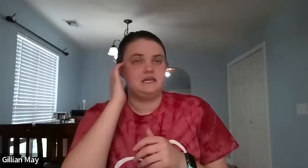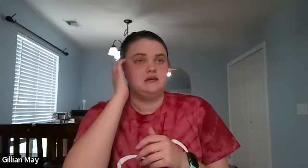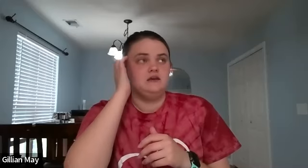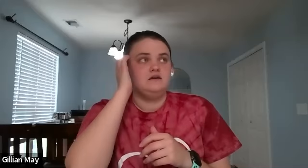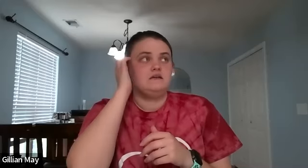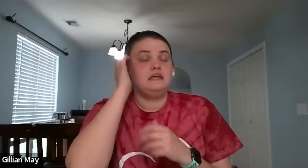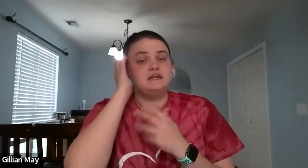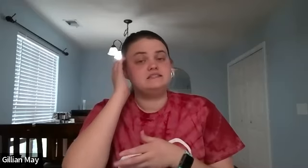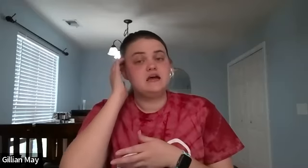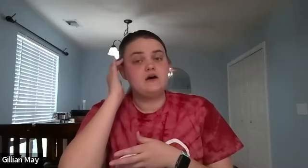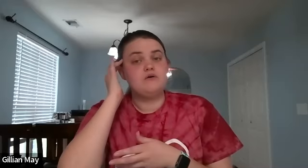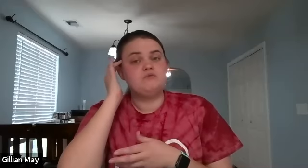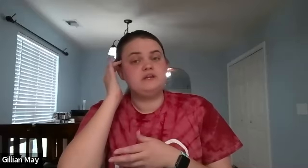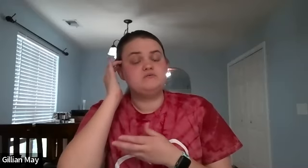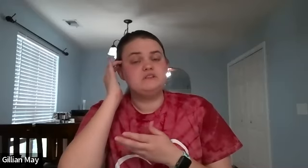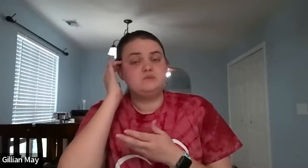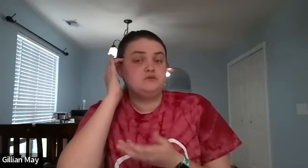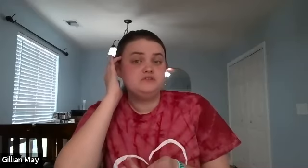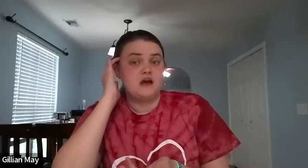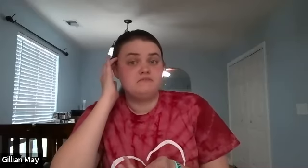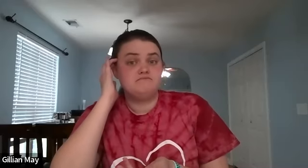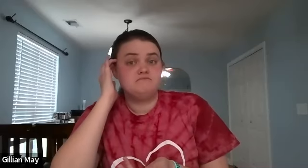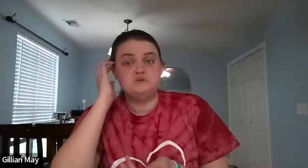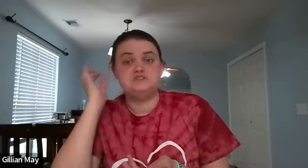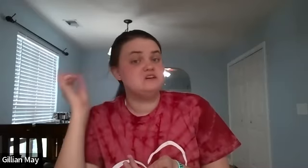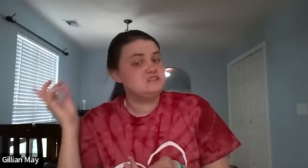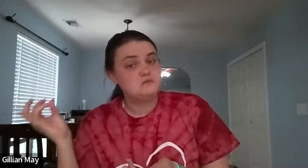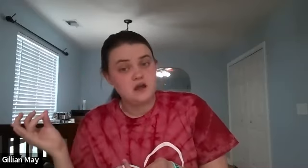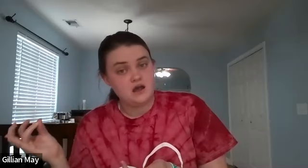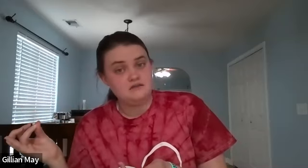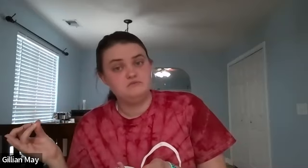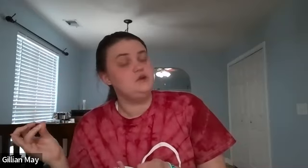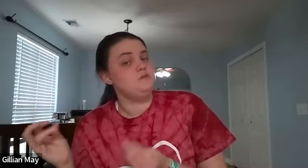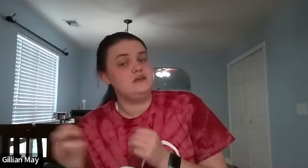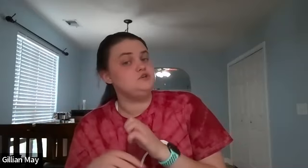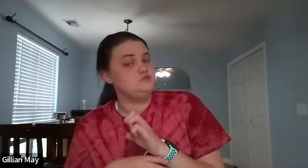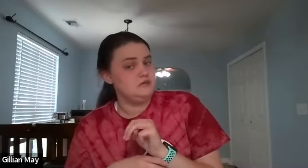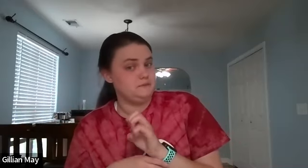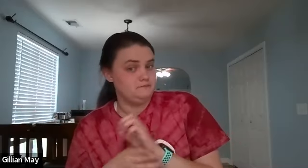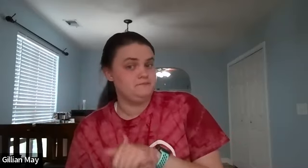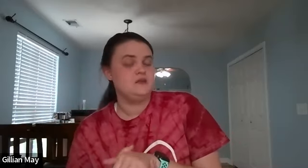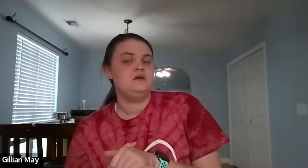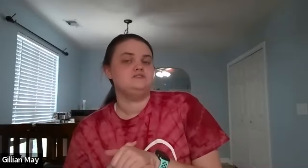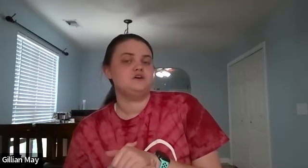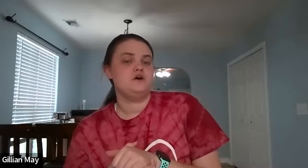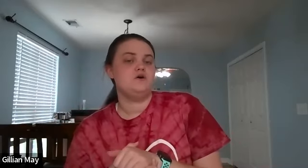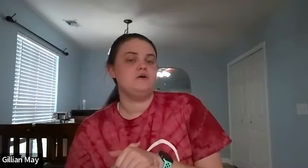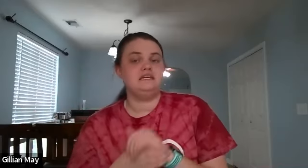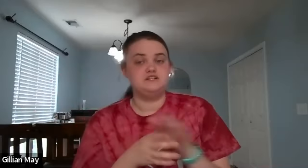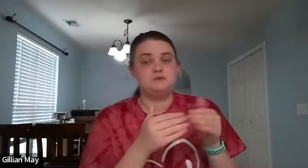in ASL, we don't use I. We do not say the word I, we only ever use me. So in English, we have